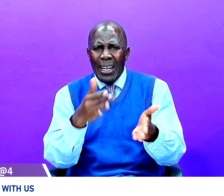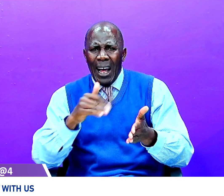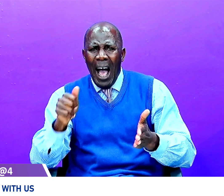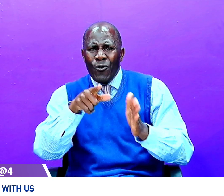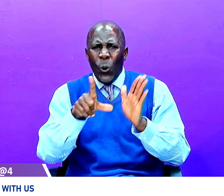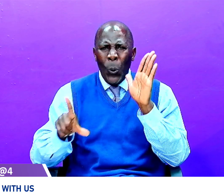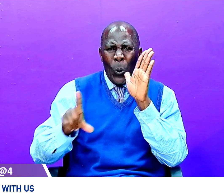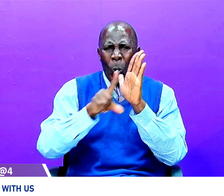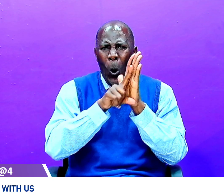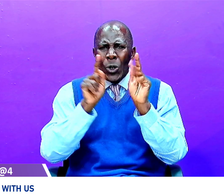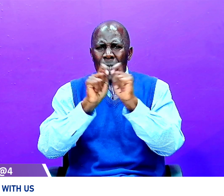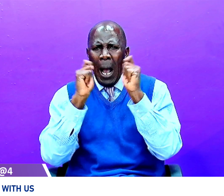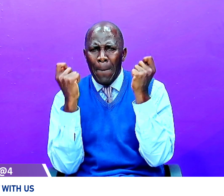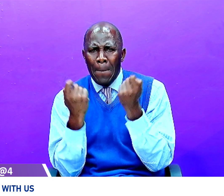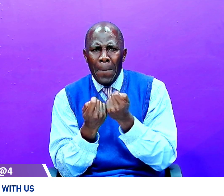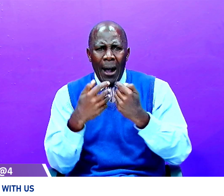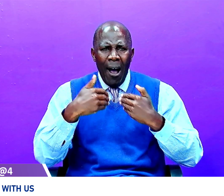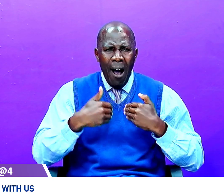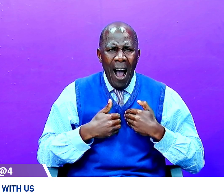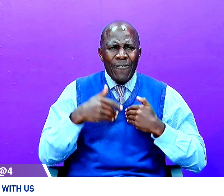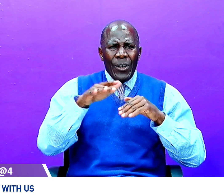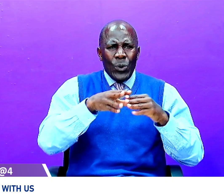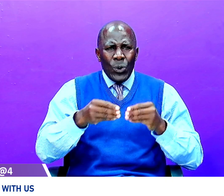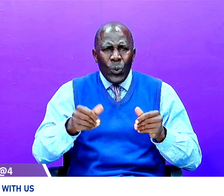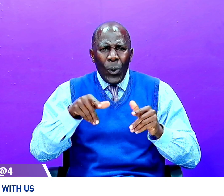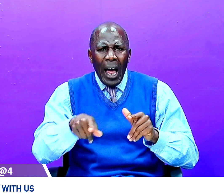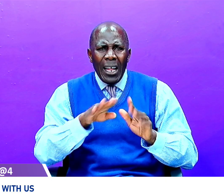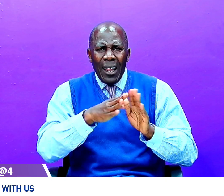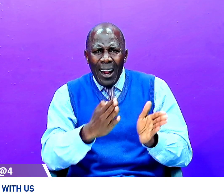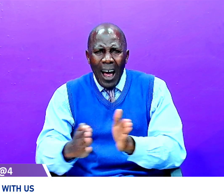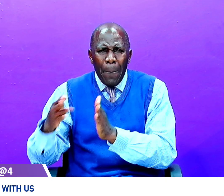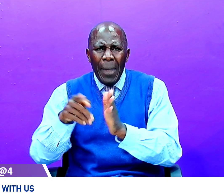has sought a permanent injunction against the singer.